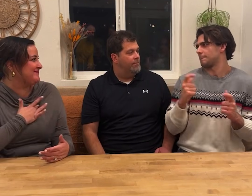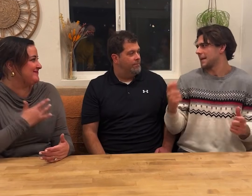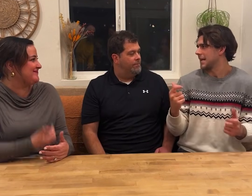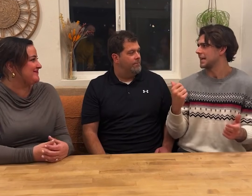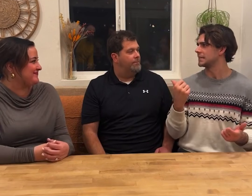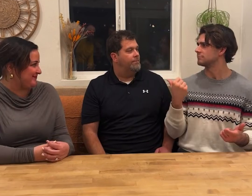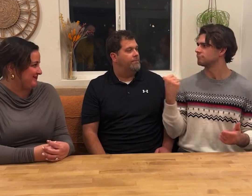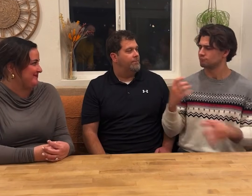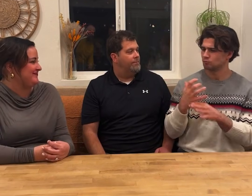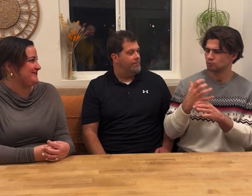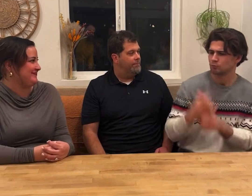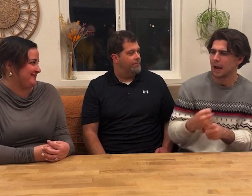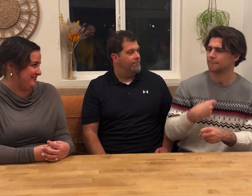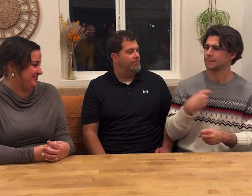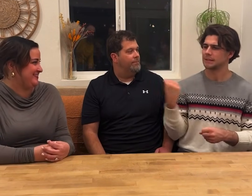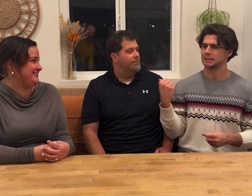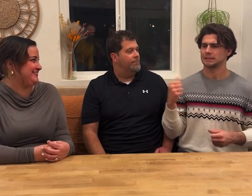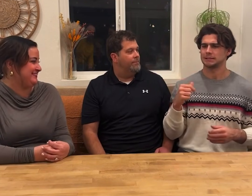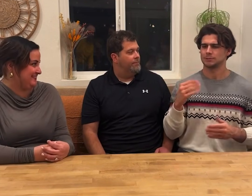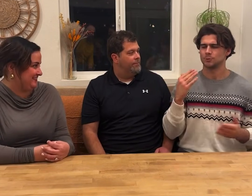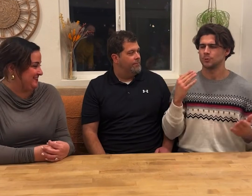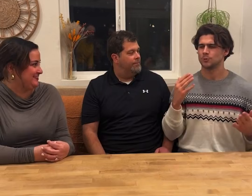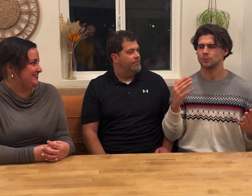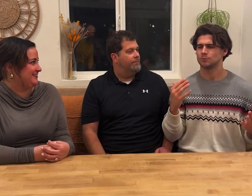father to son. So I think that was big. He just trusted me.